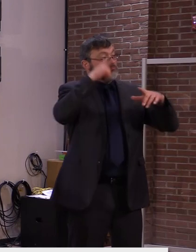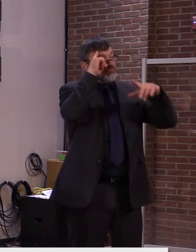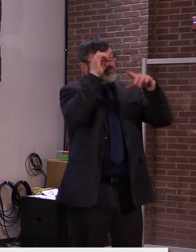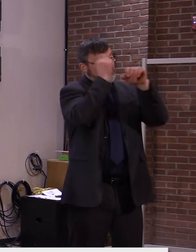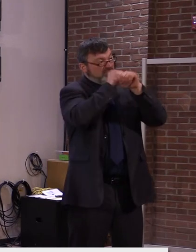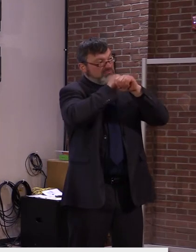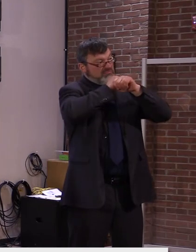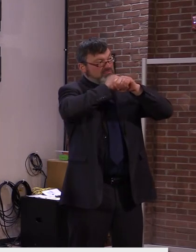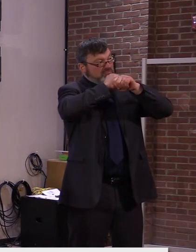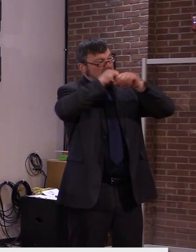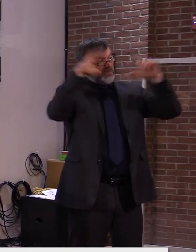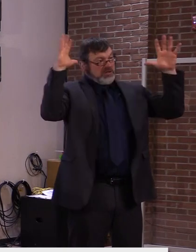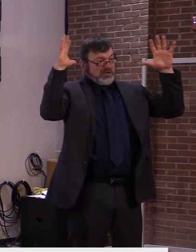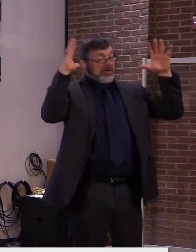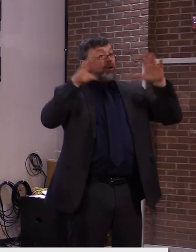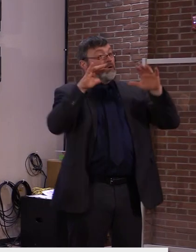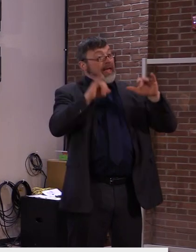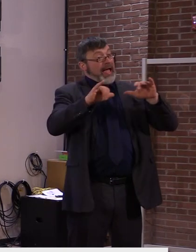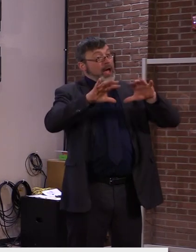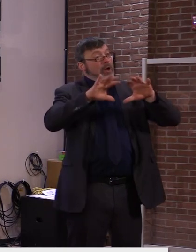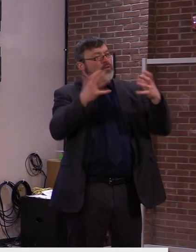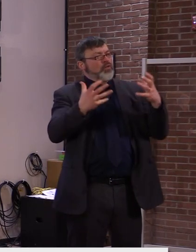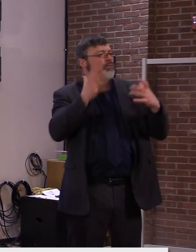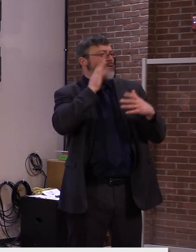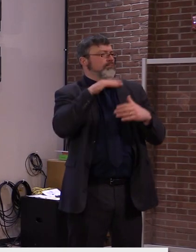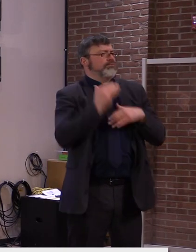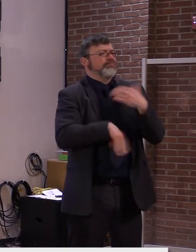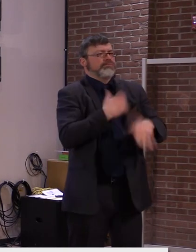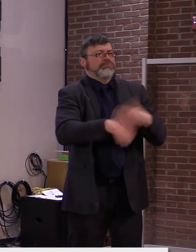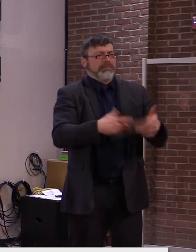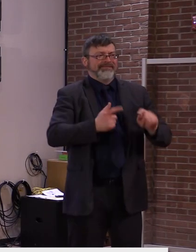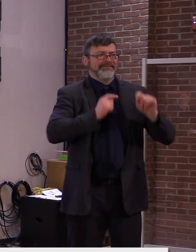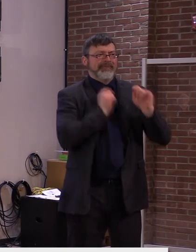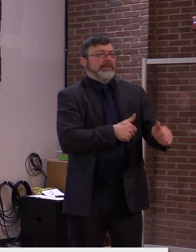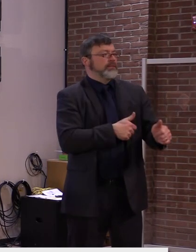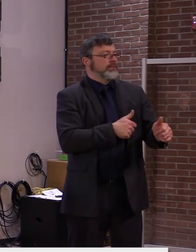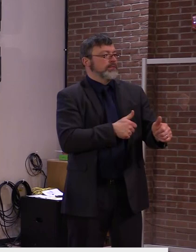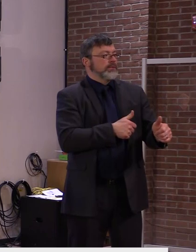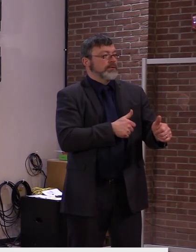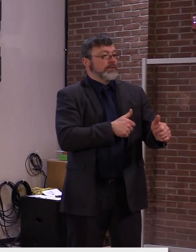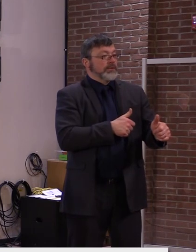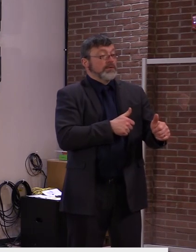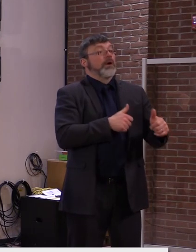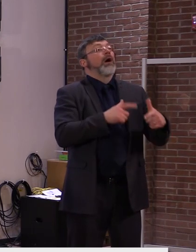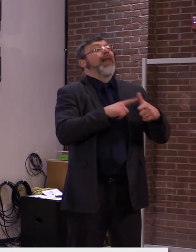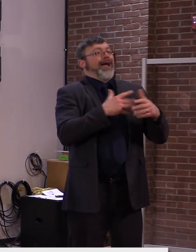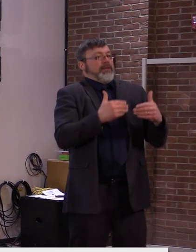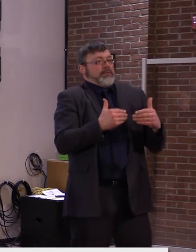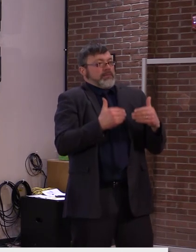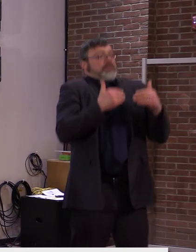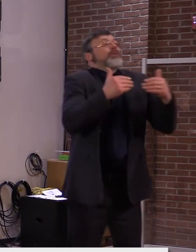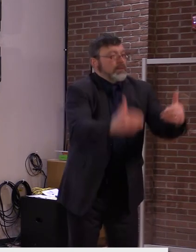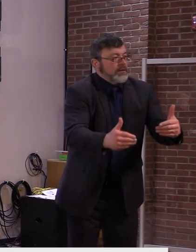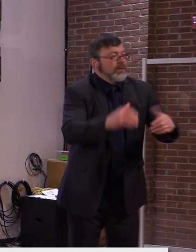quickly before moving on to those Vermonters 65 years and